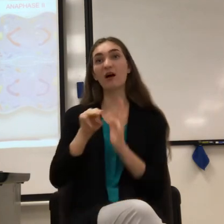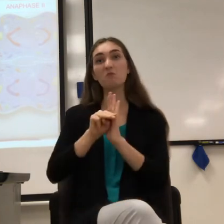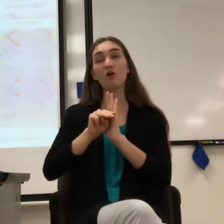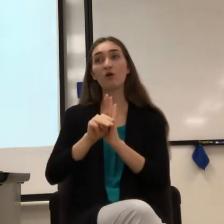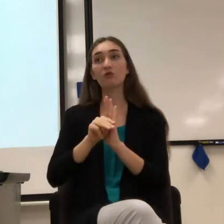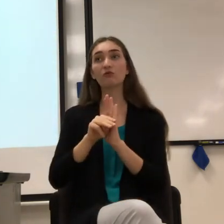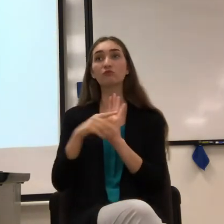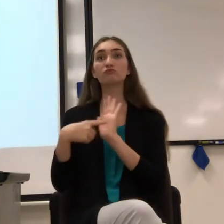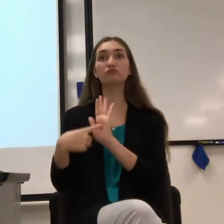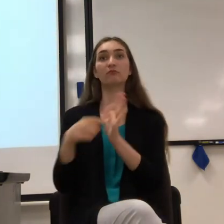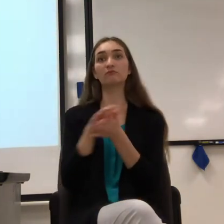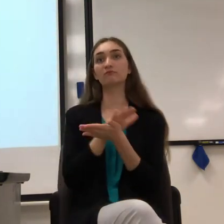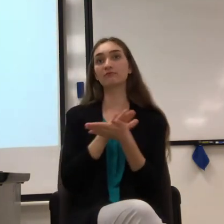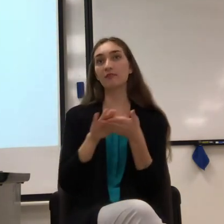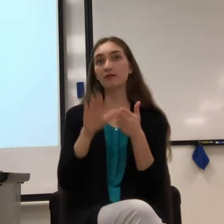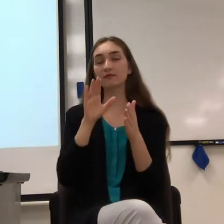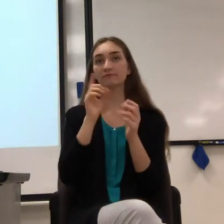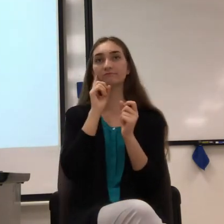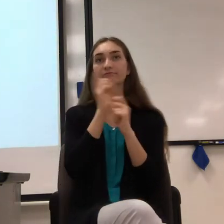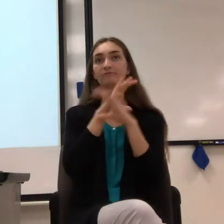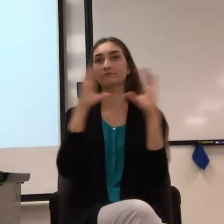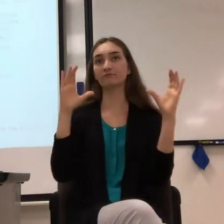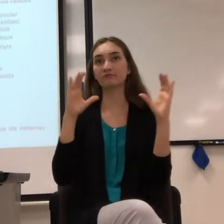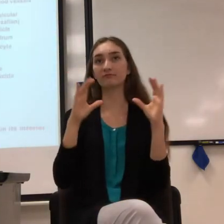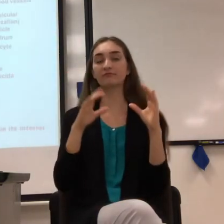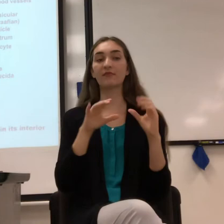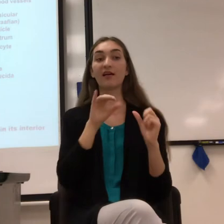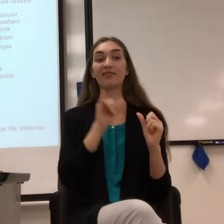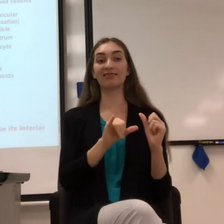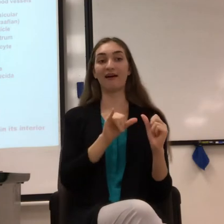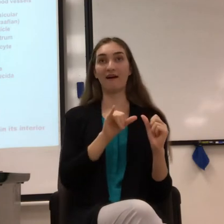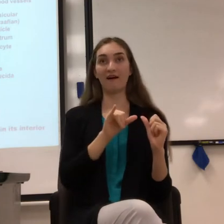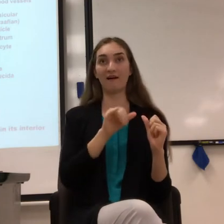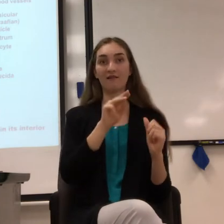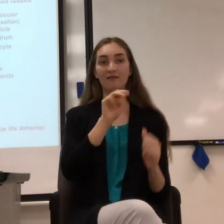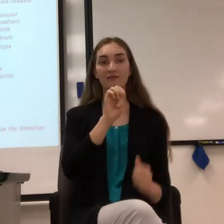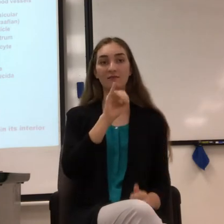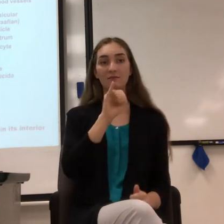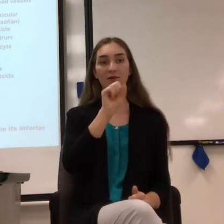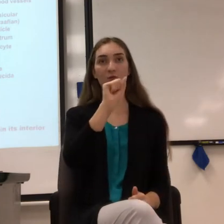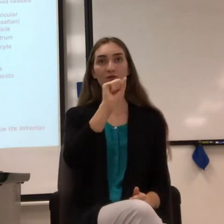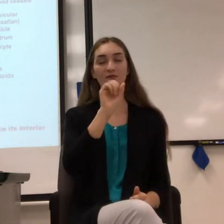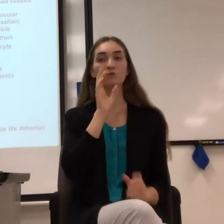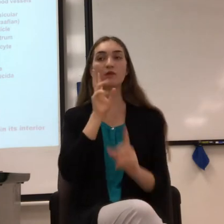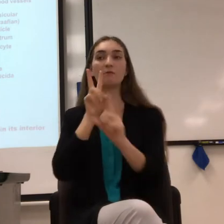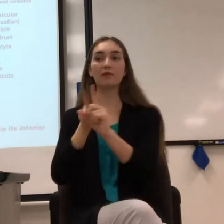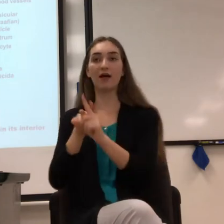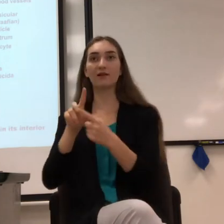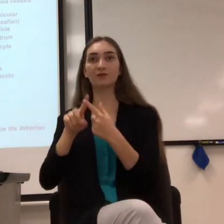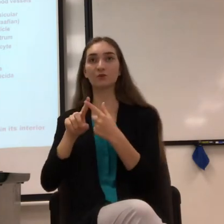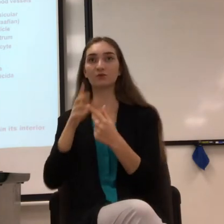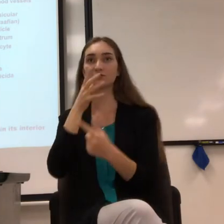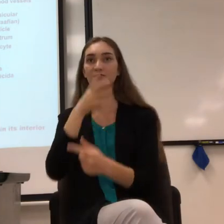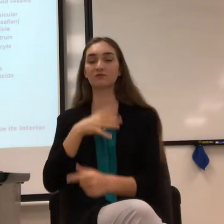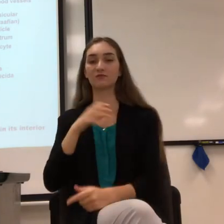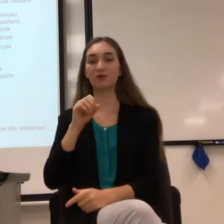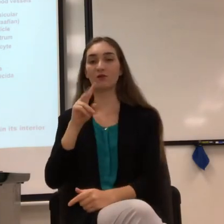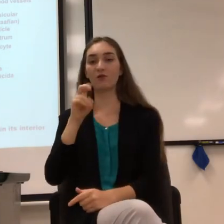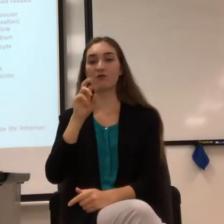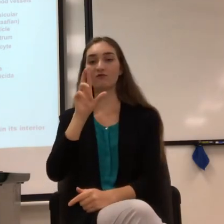do is apply this to the ovarian cycle. I'll do male tomorrow. Okay, here's the